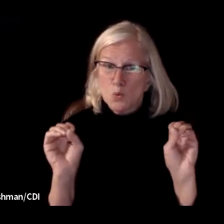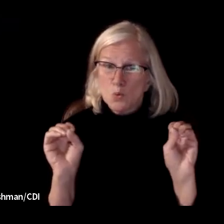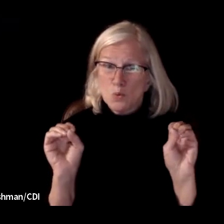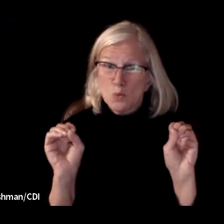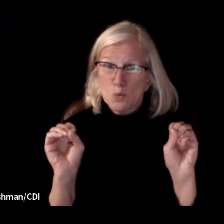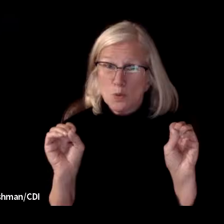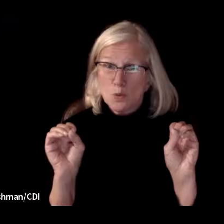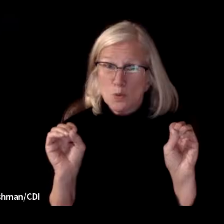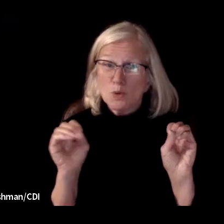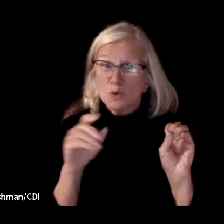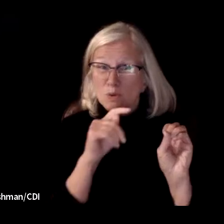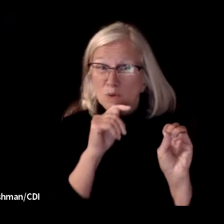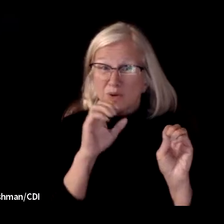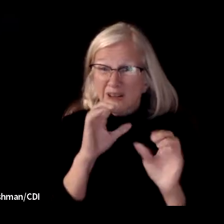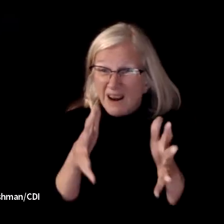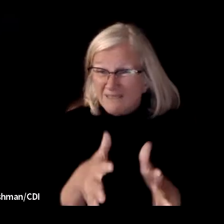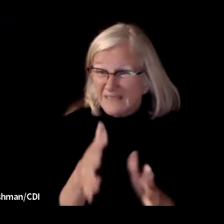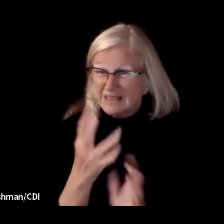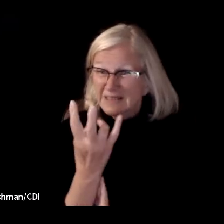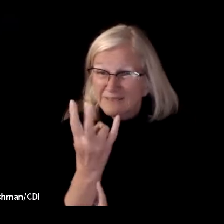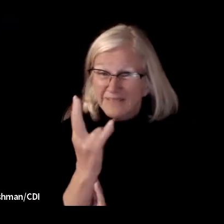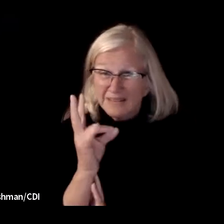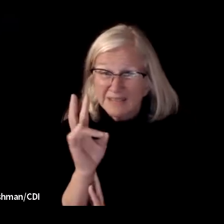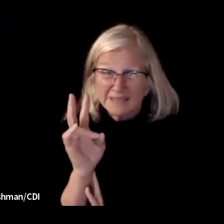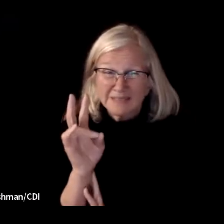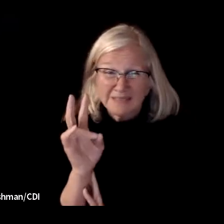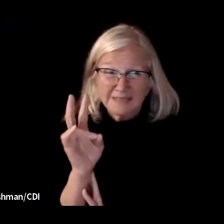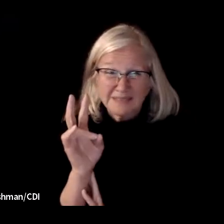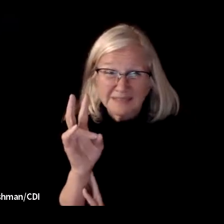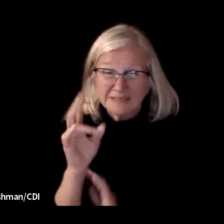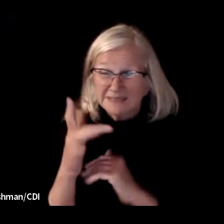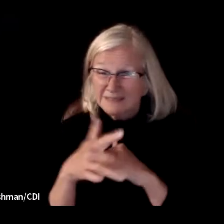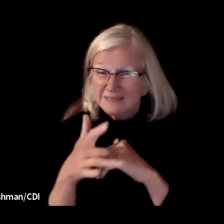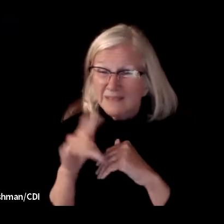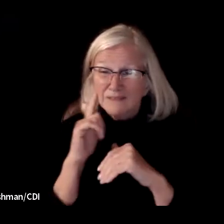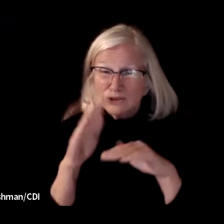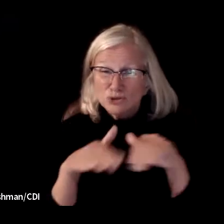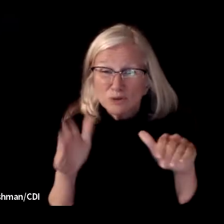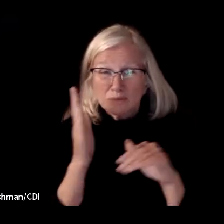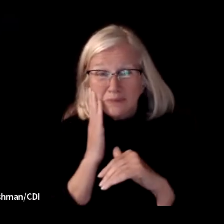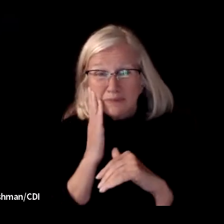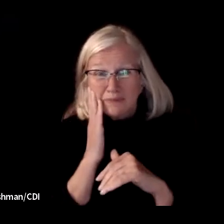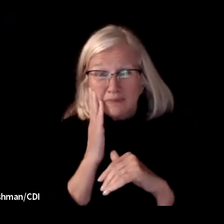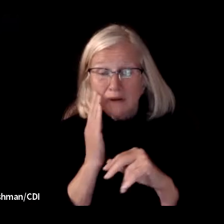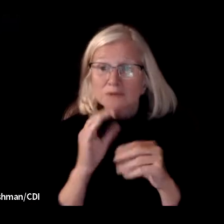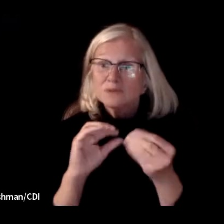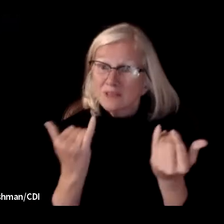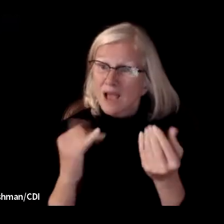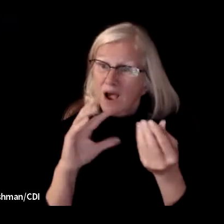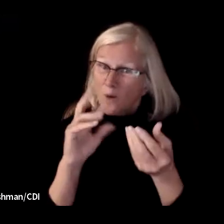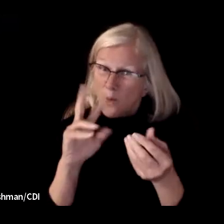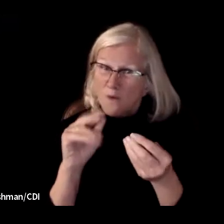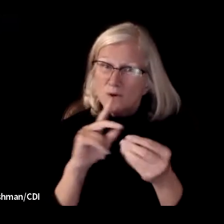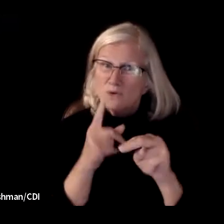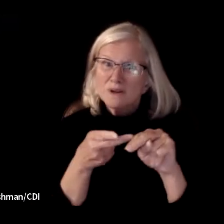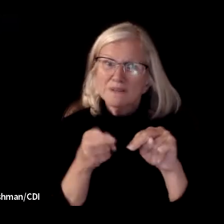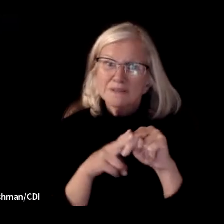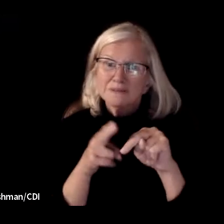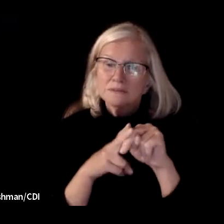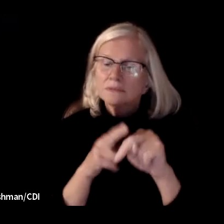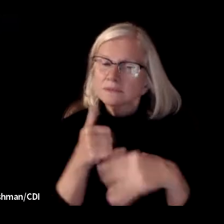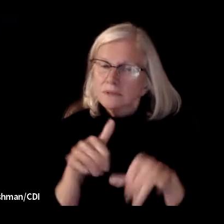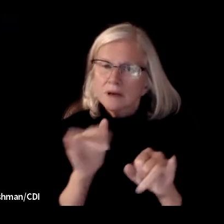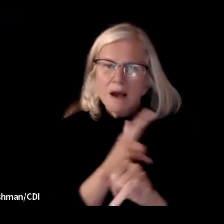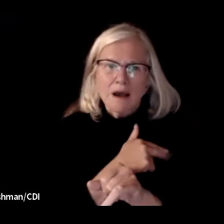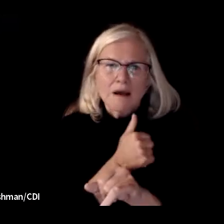area. Even before COVID cases started to rise in this latest surge, our hospitals were very full, with